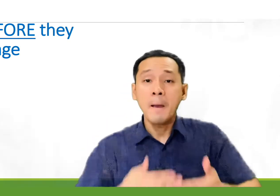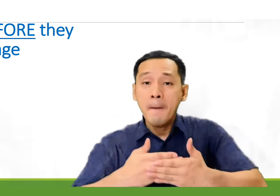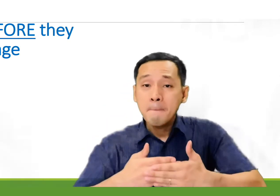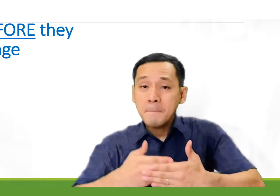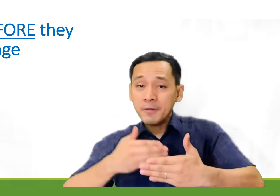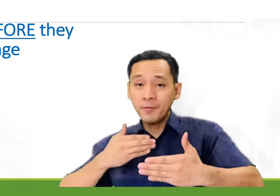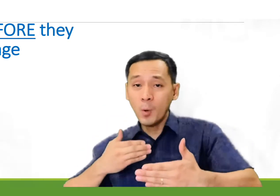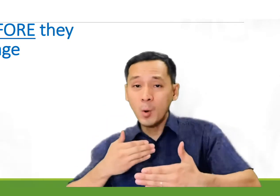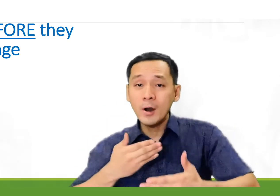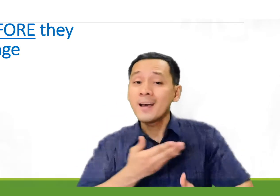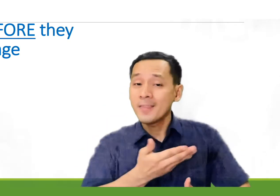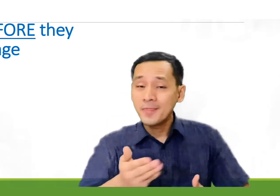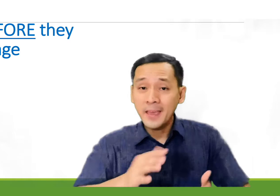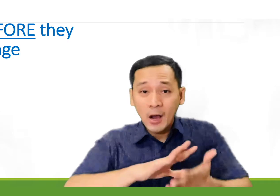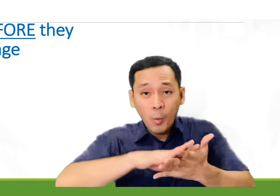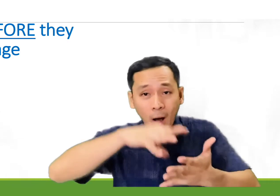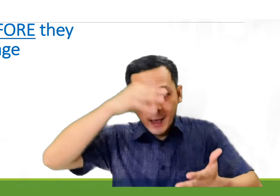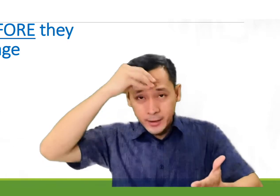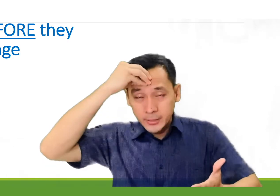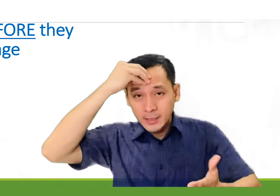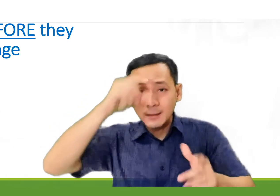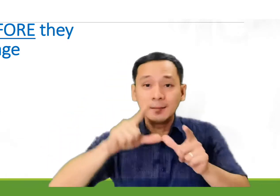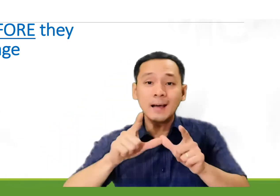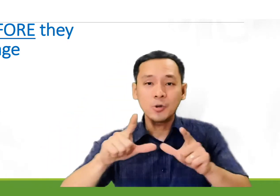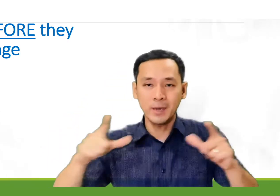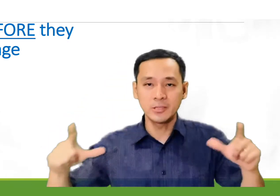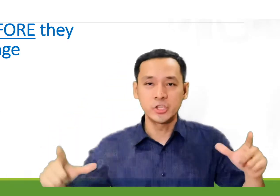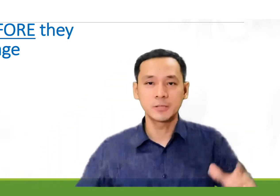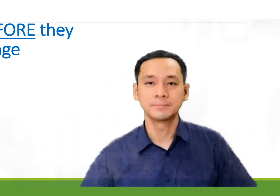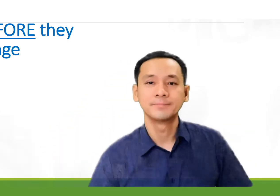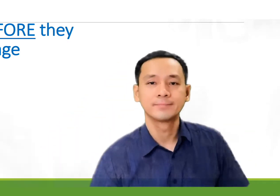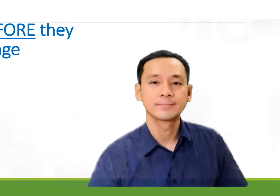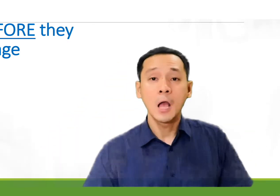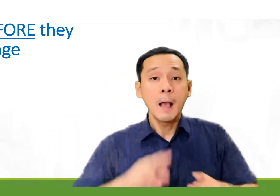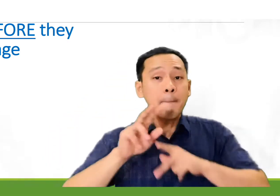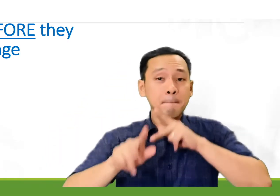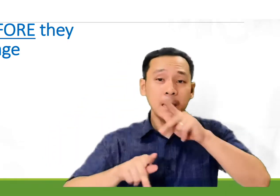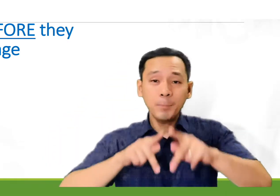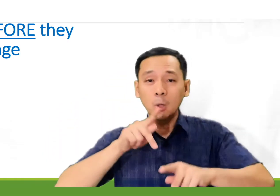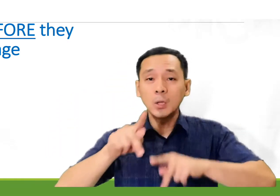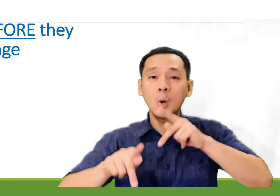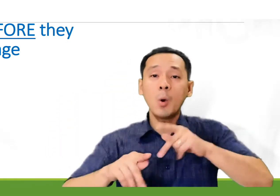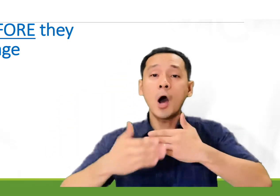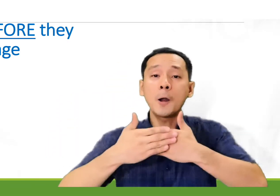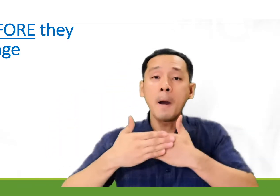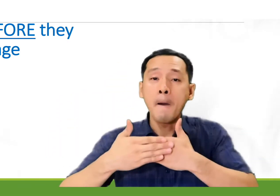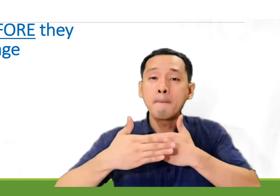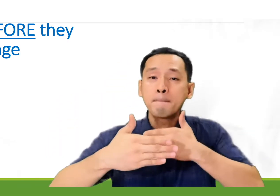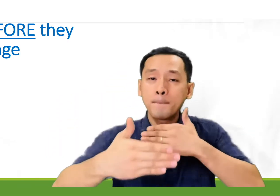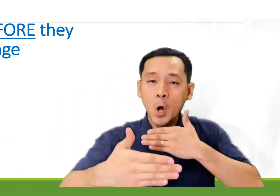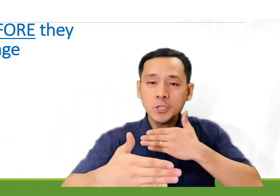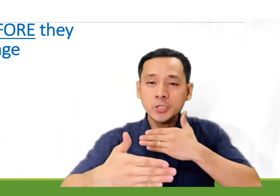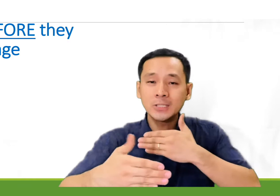hearing before they acquired language. People who are